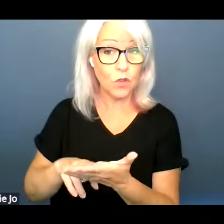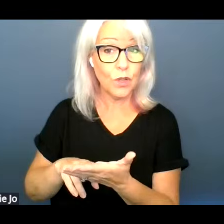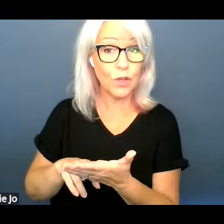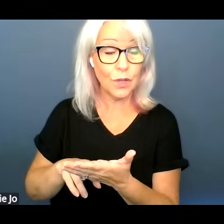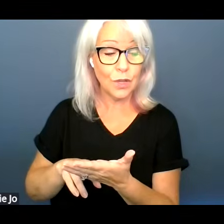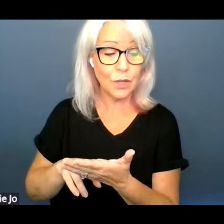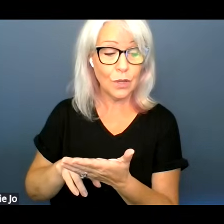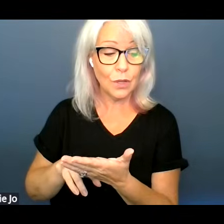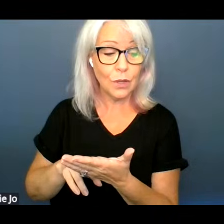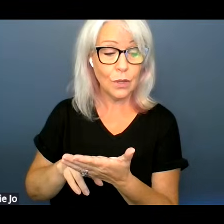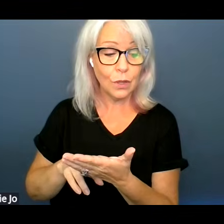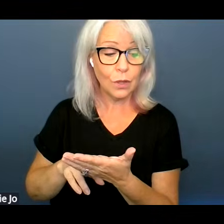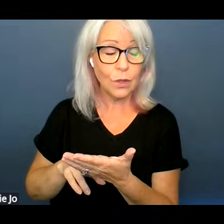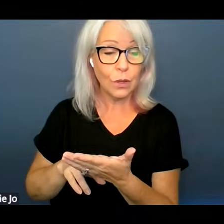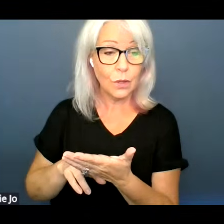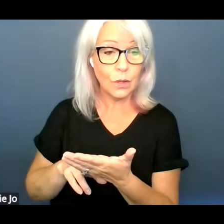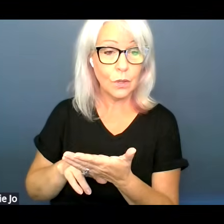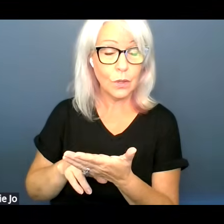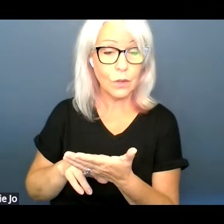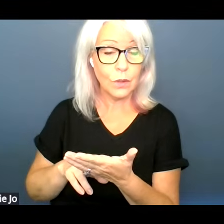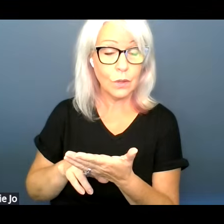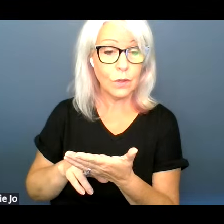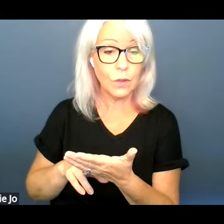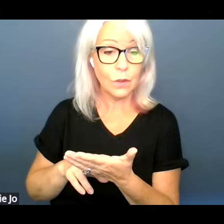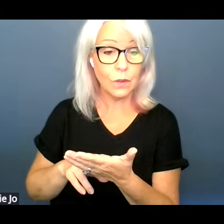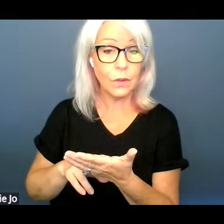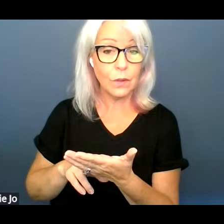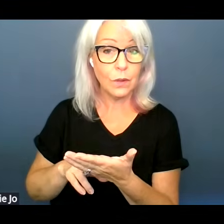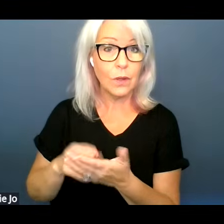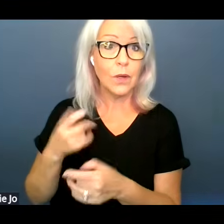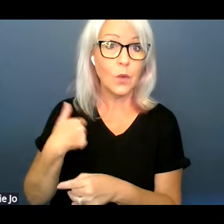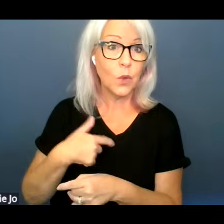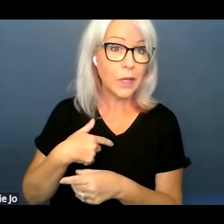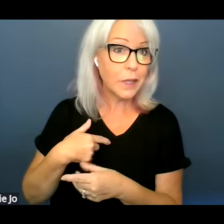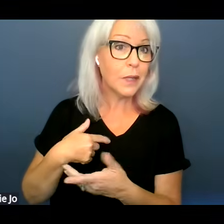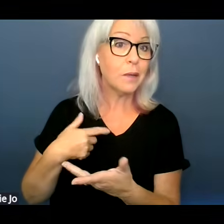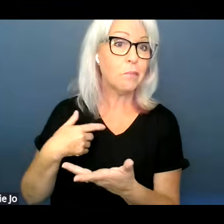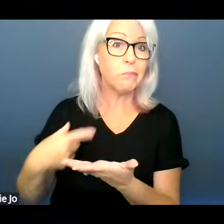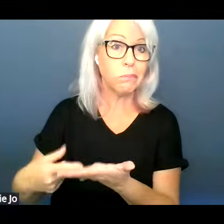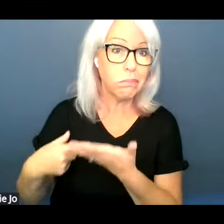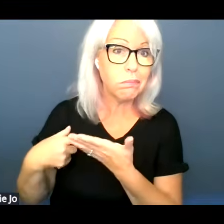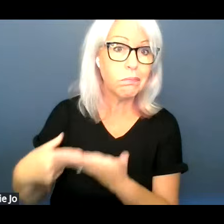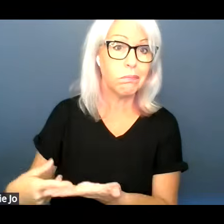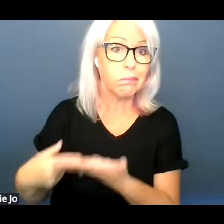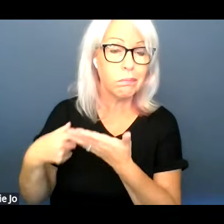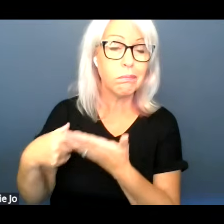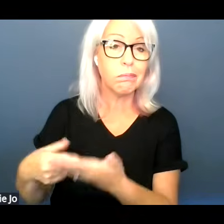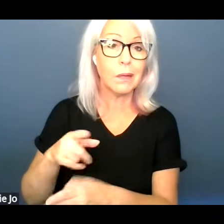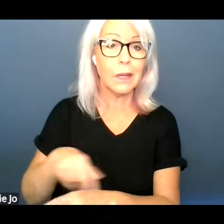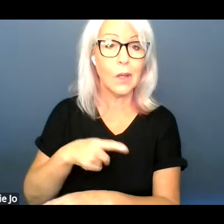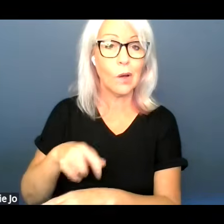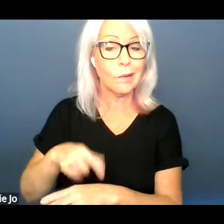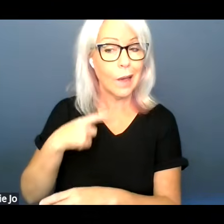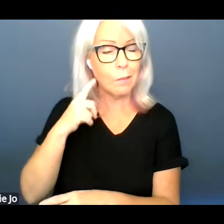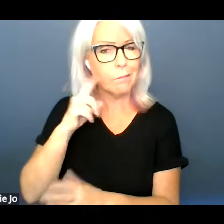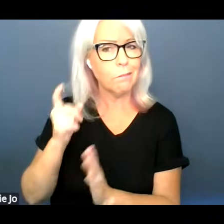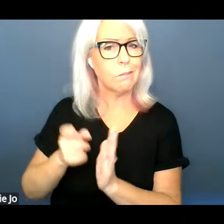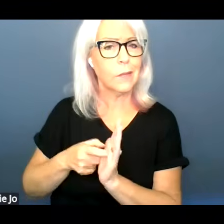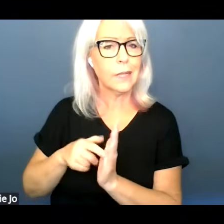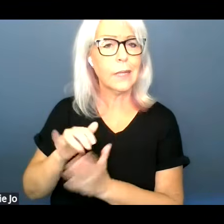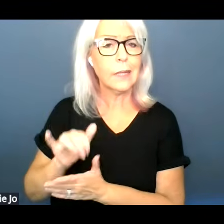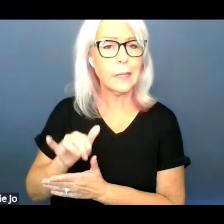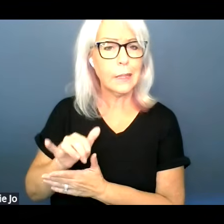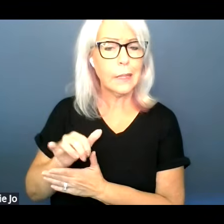that that was something that we spent a great deal of time on, and recognized that that was